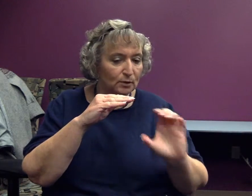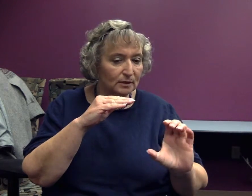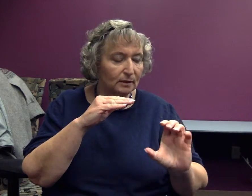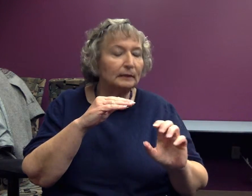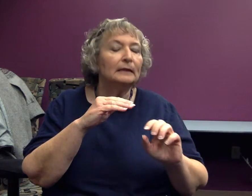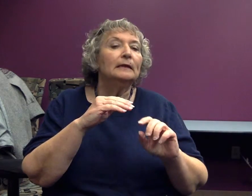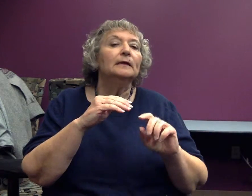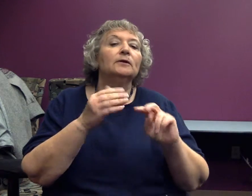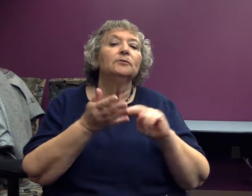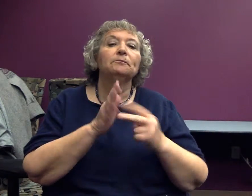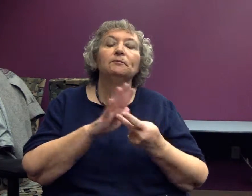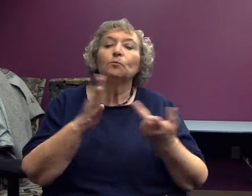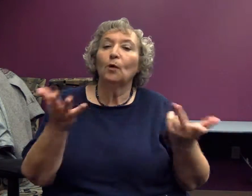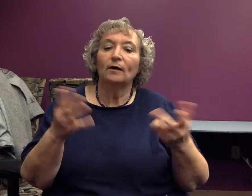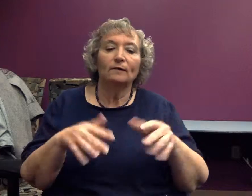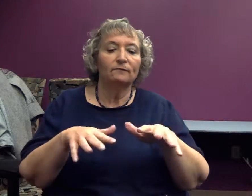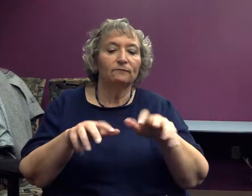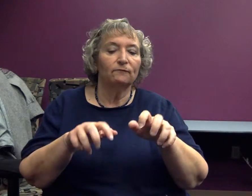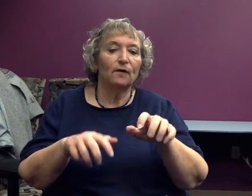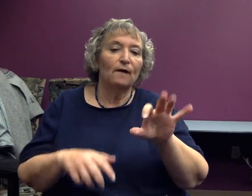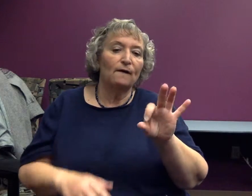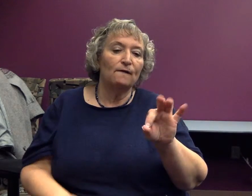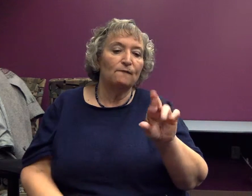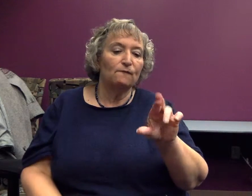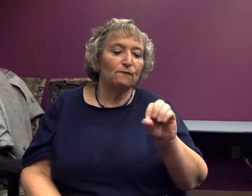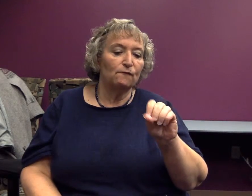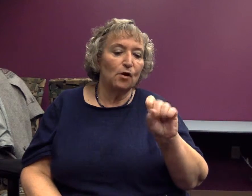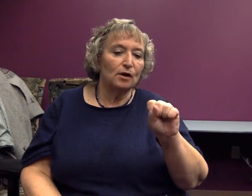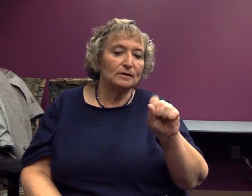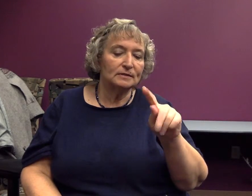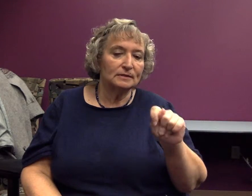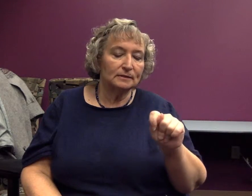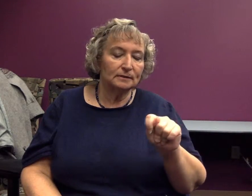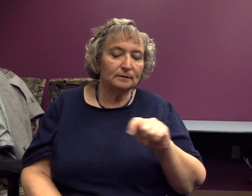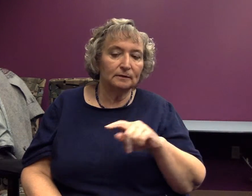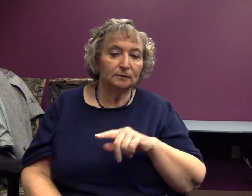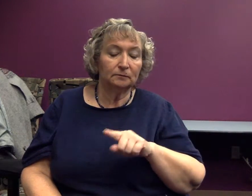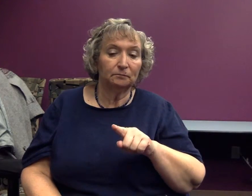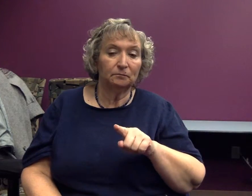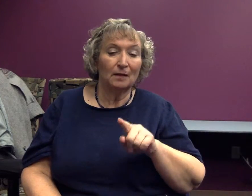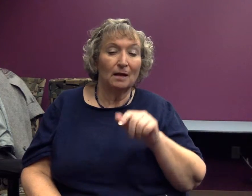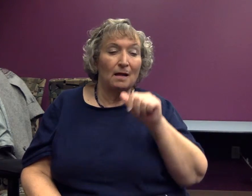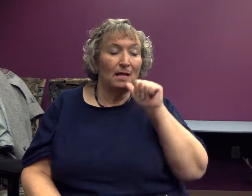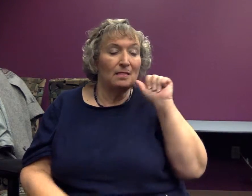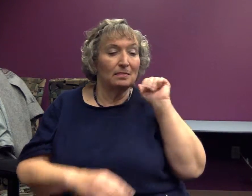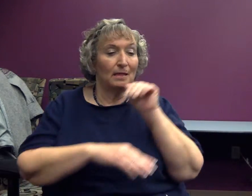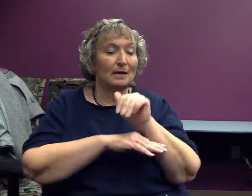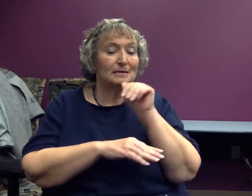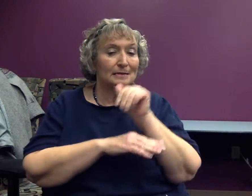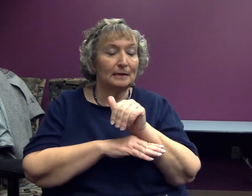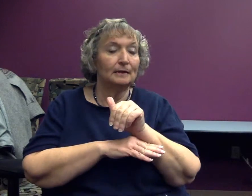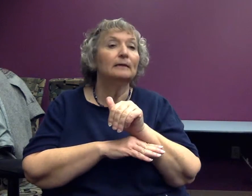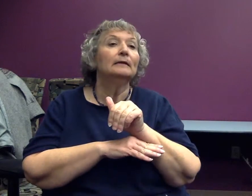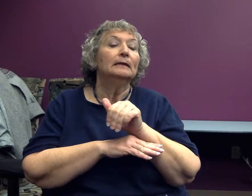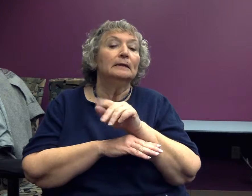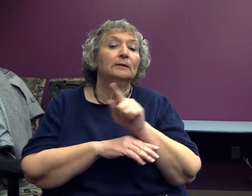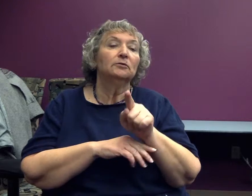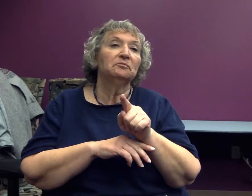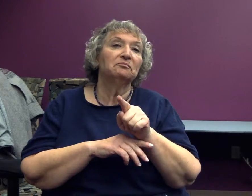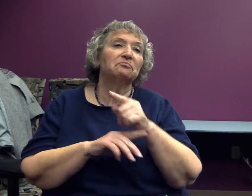night was supposed to be like 60 or 66 degrees, and the dew point was 48.